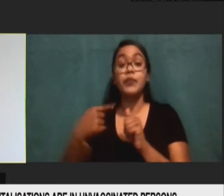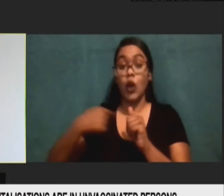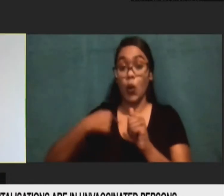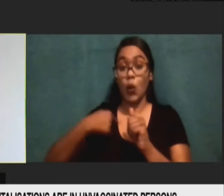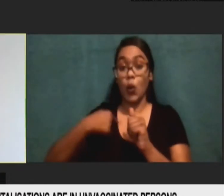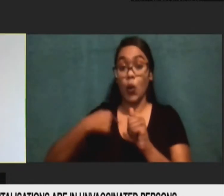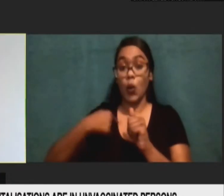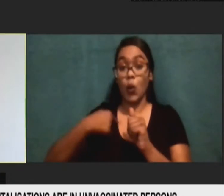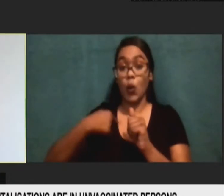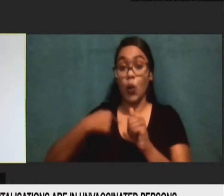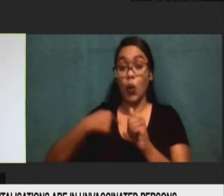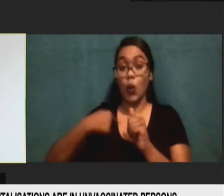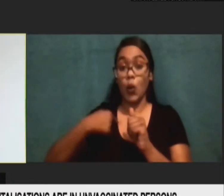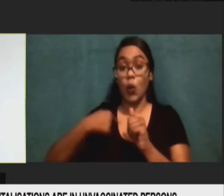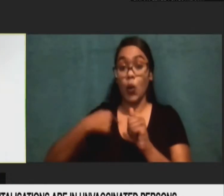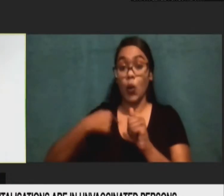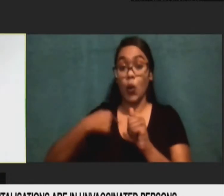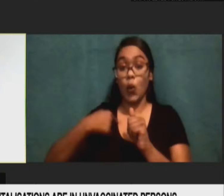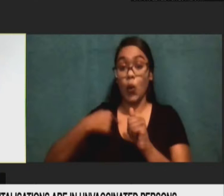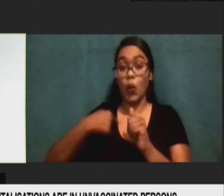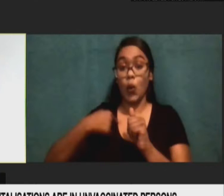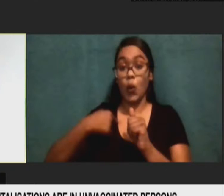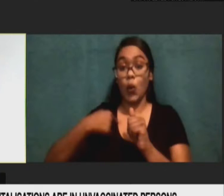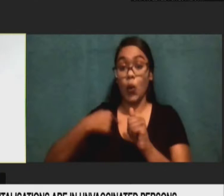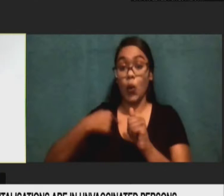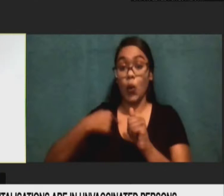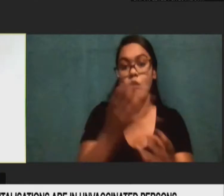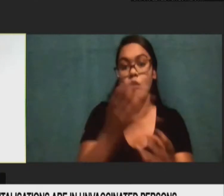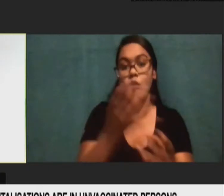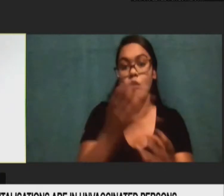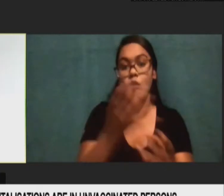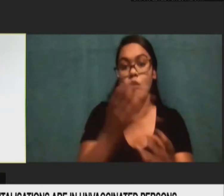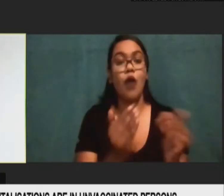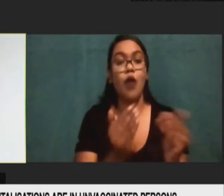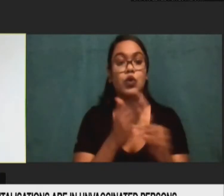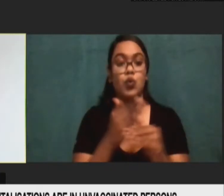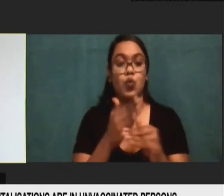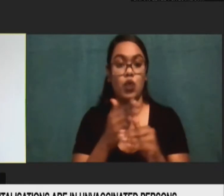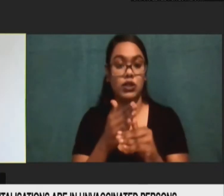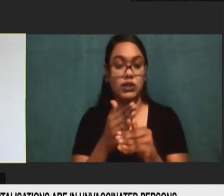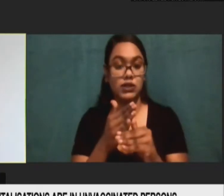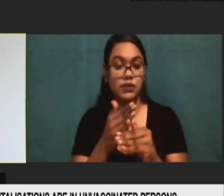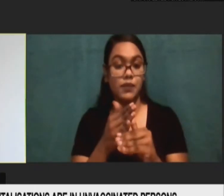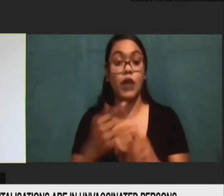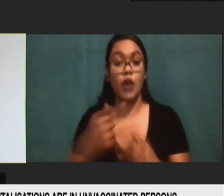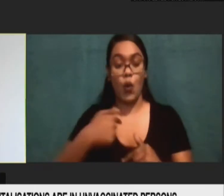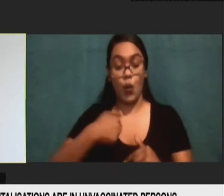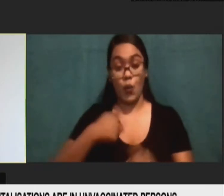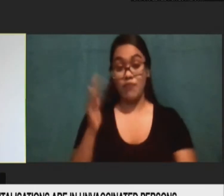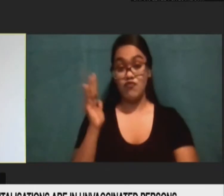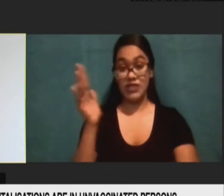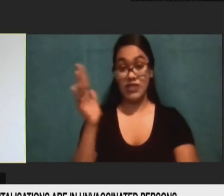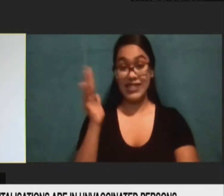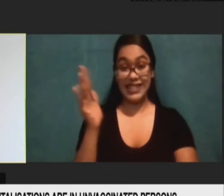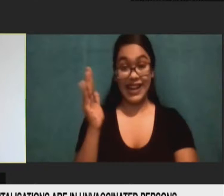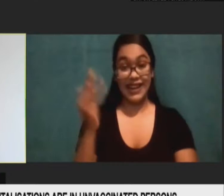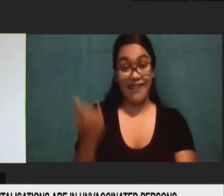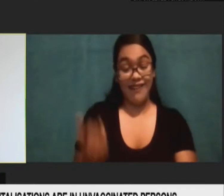we must present to ourselves, to yourselves, that we are ready.